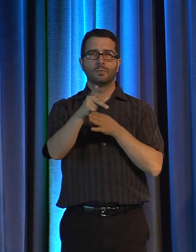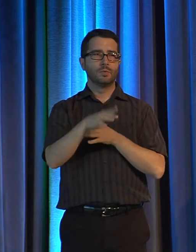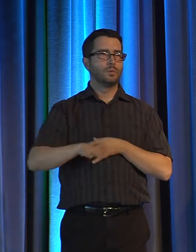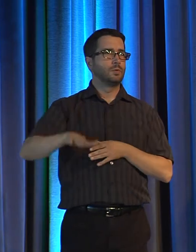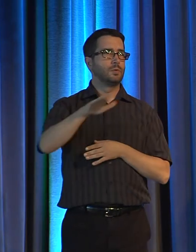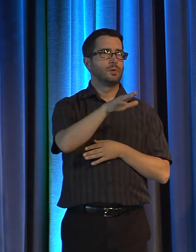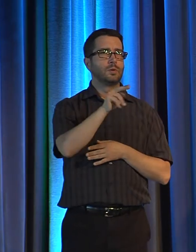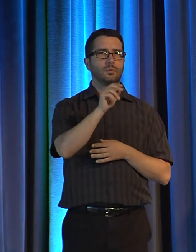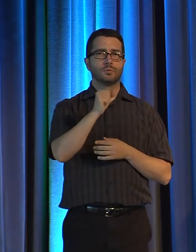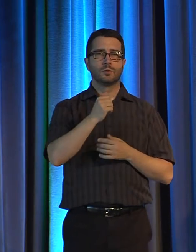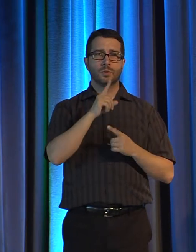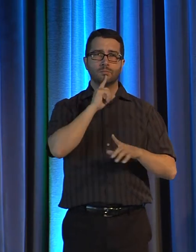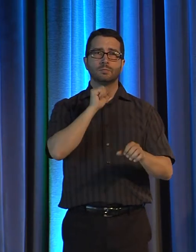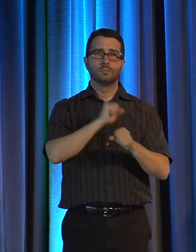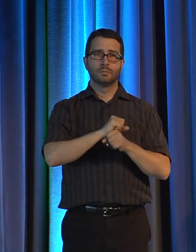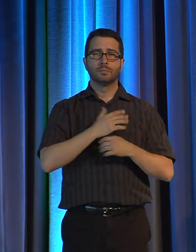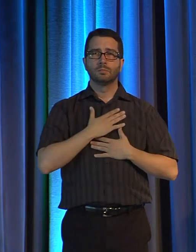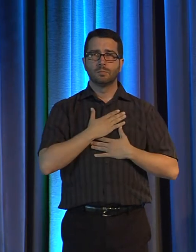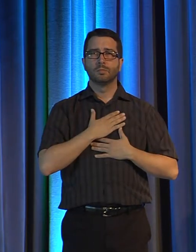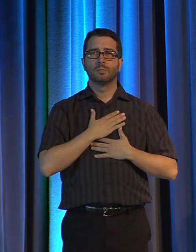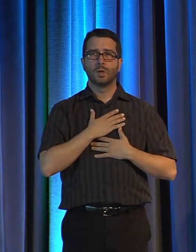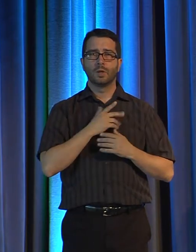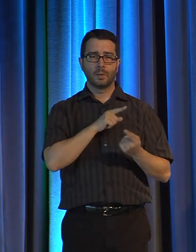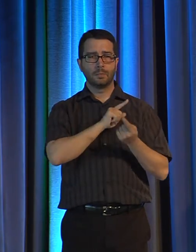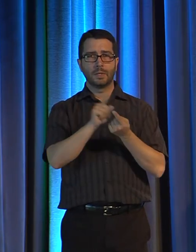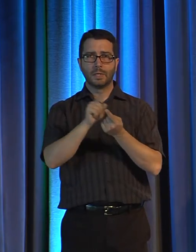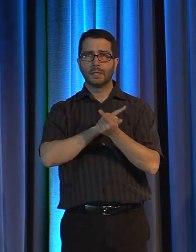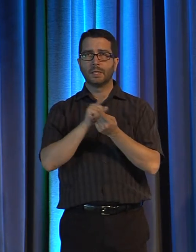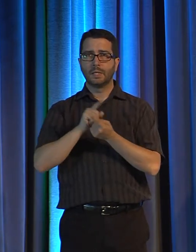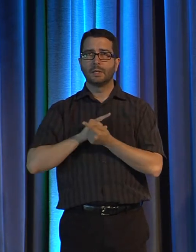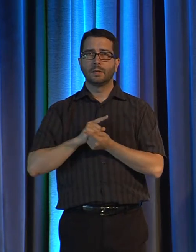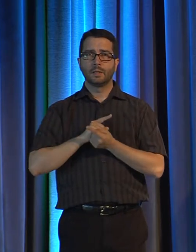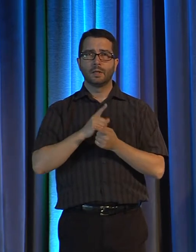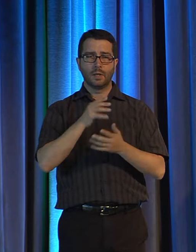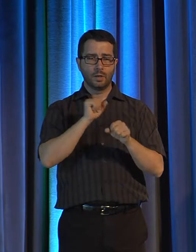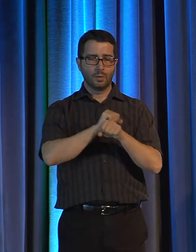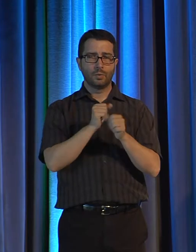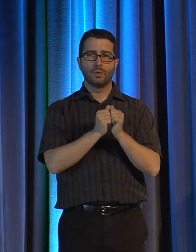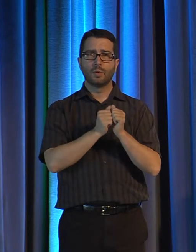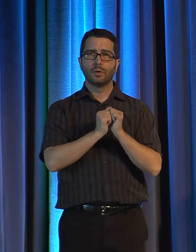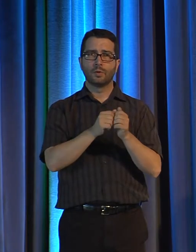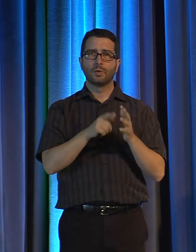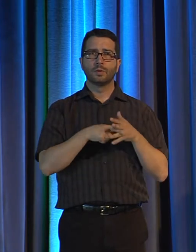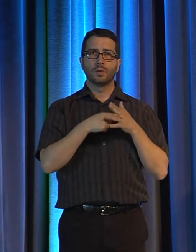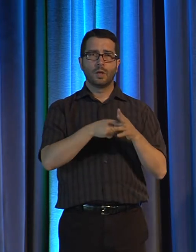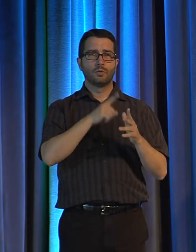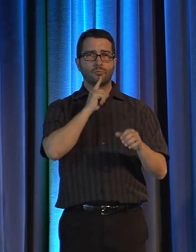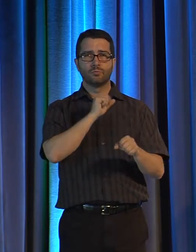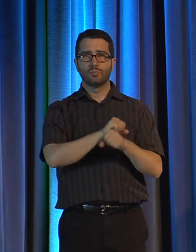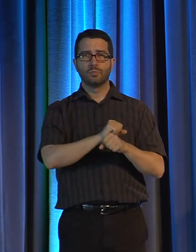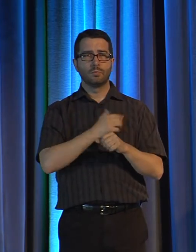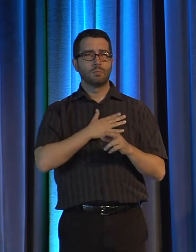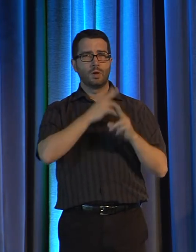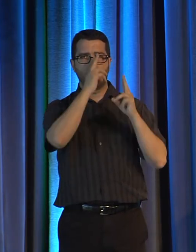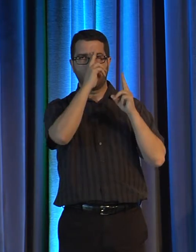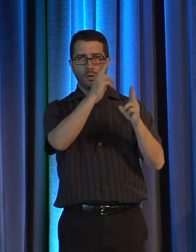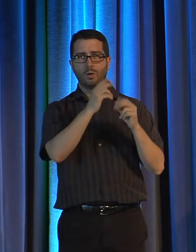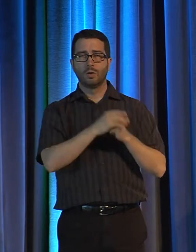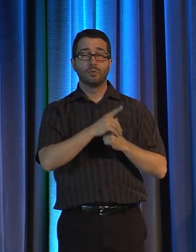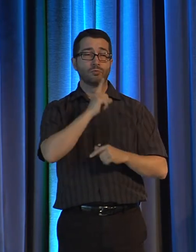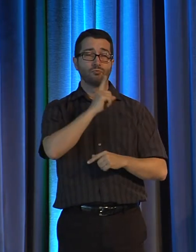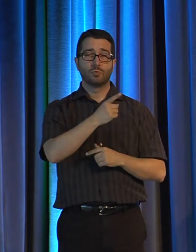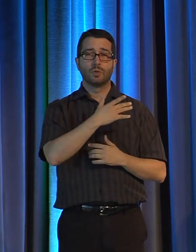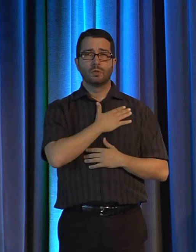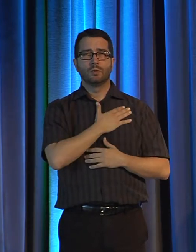has been my honor to meet these people and to begin to work with them, an absolutely first-class group of